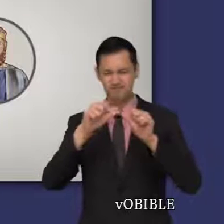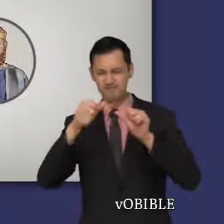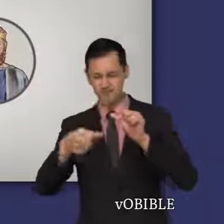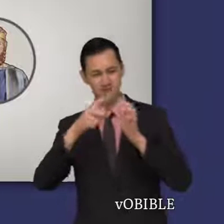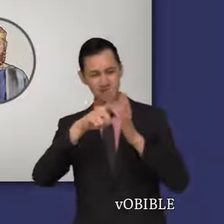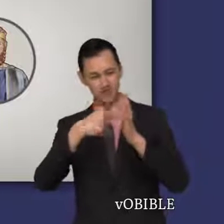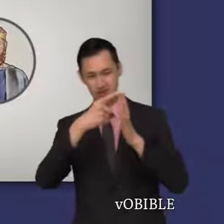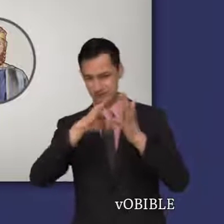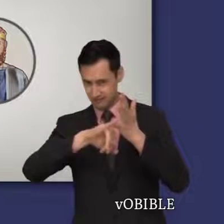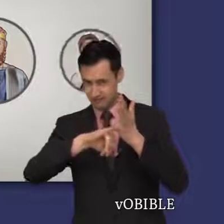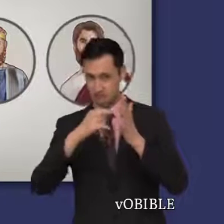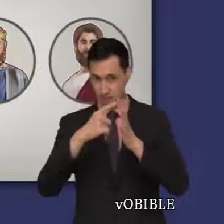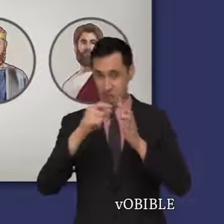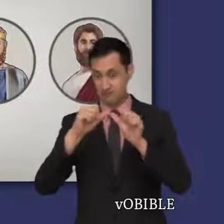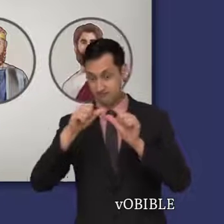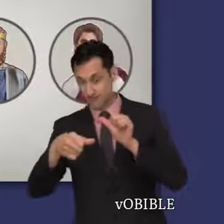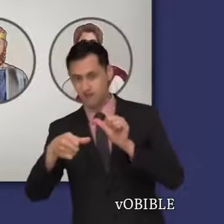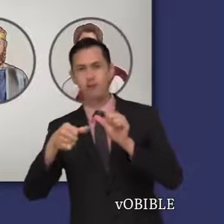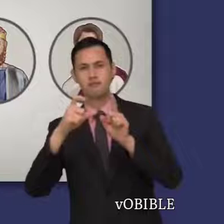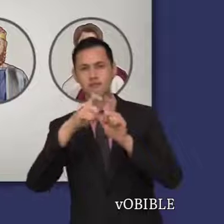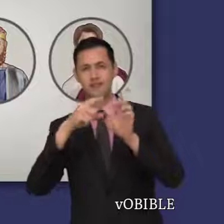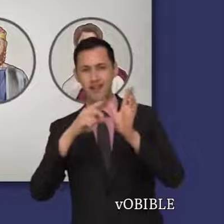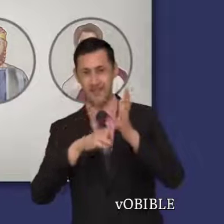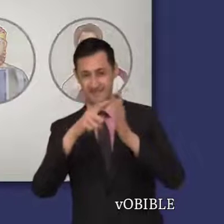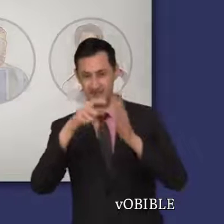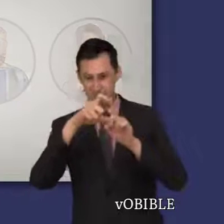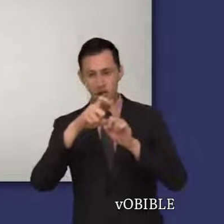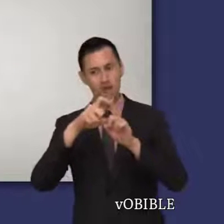king of Israel and an ancestor of the Messiah."